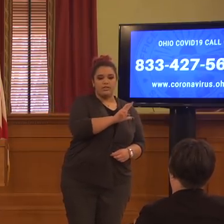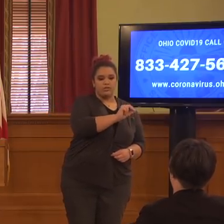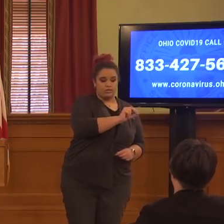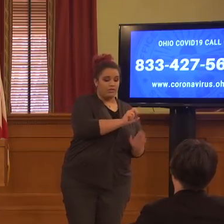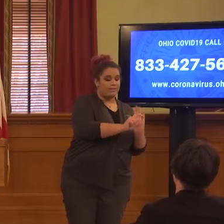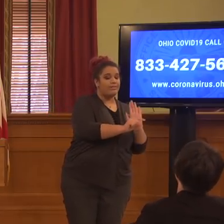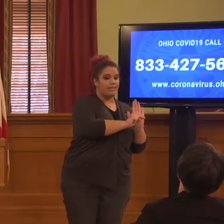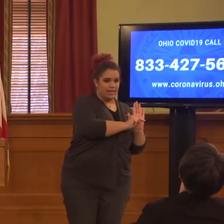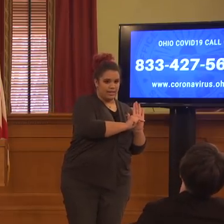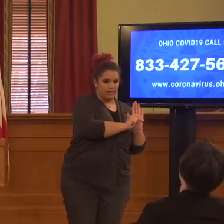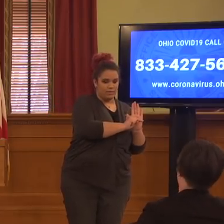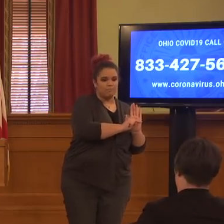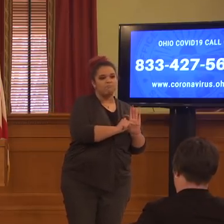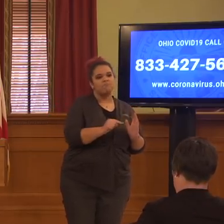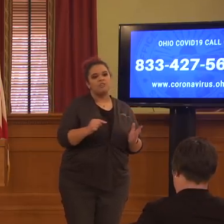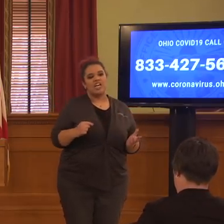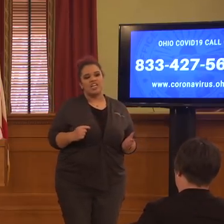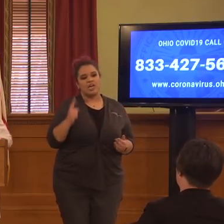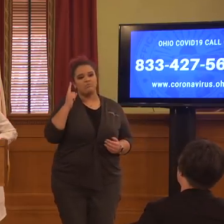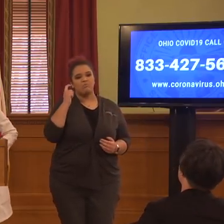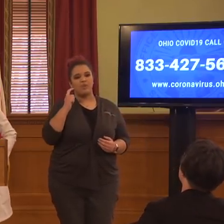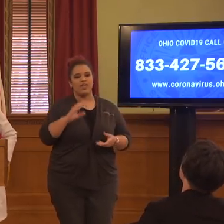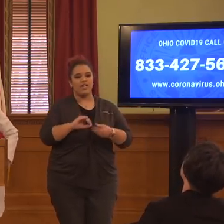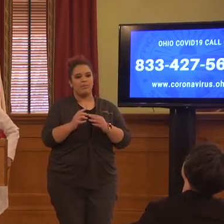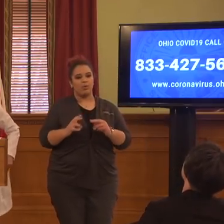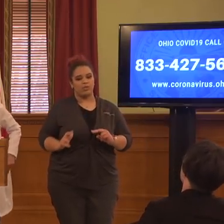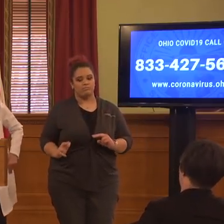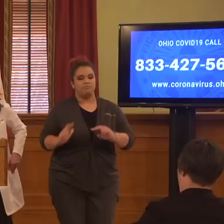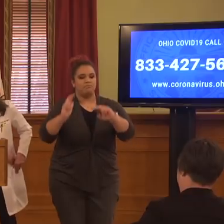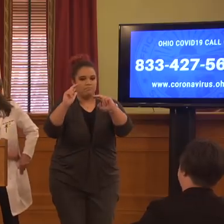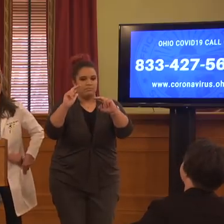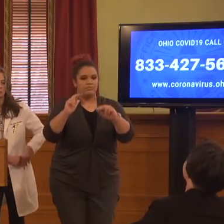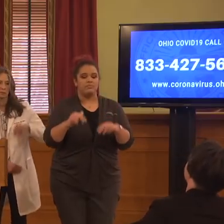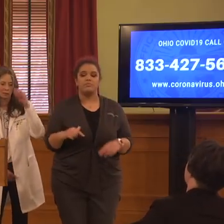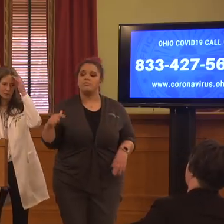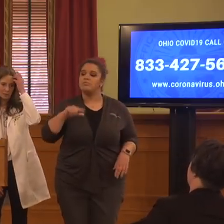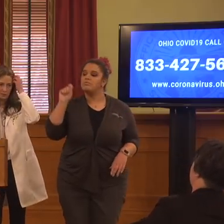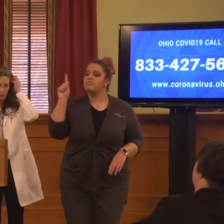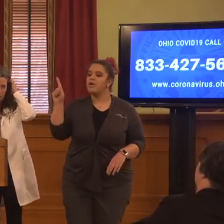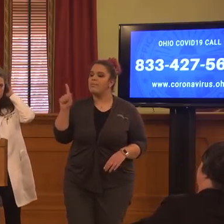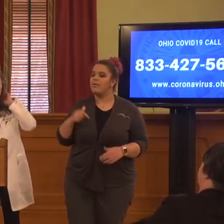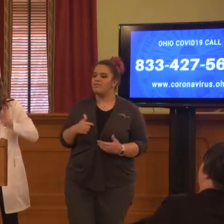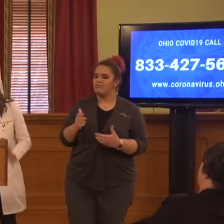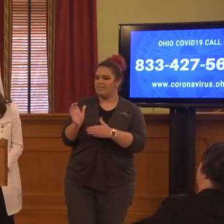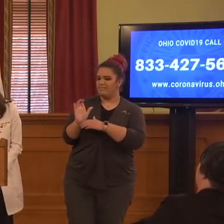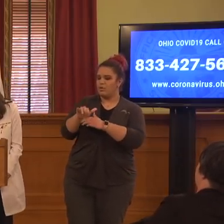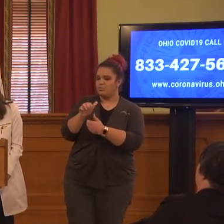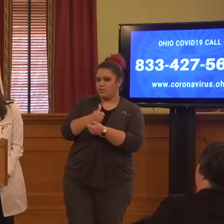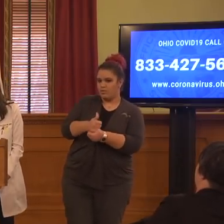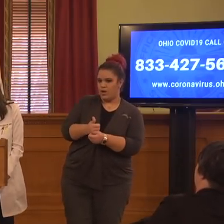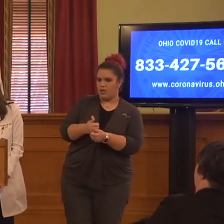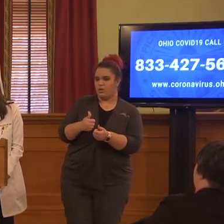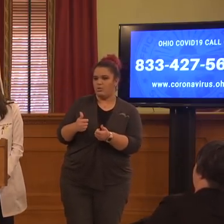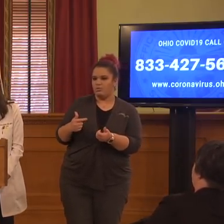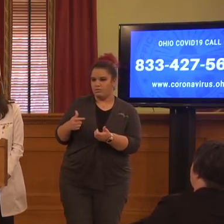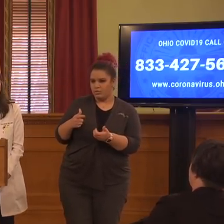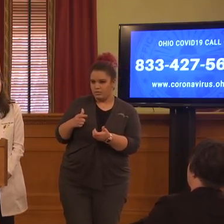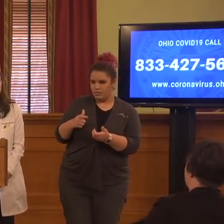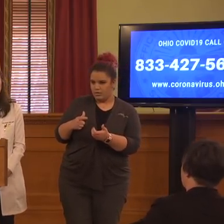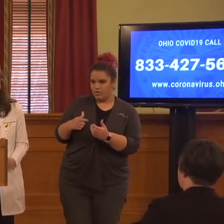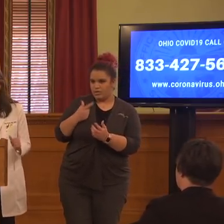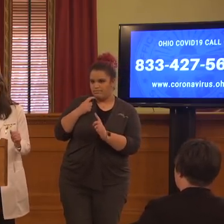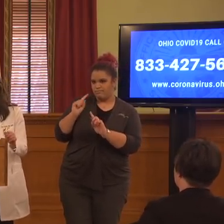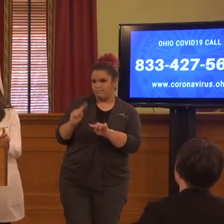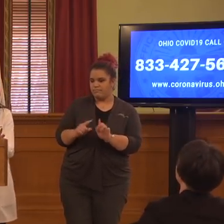number grow exponentially. And a follow-up to the enforcement question. If there is a complaint made about a violation, are there